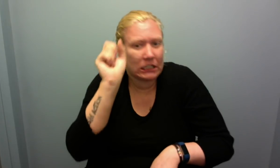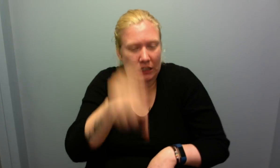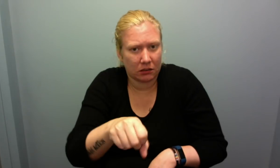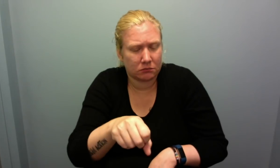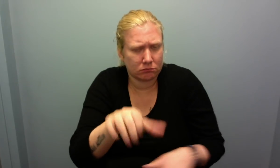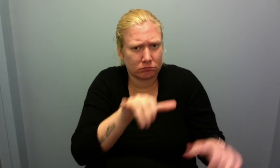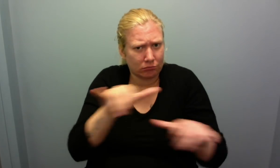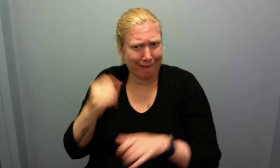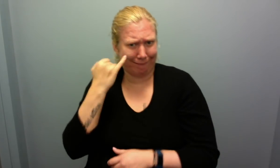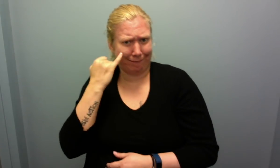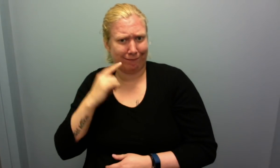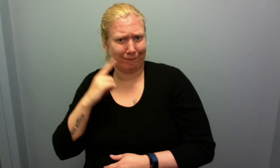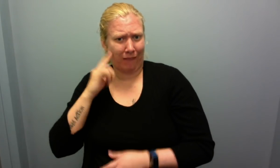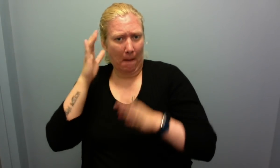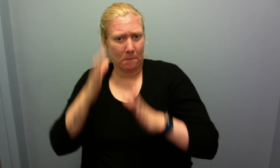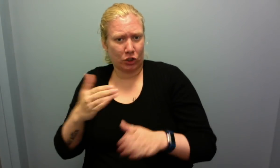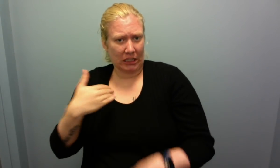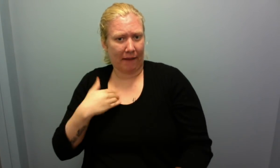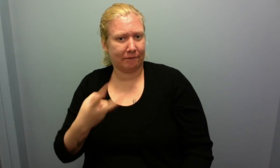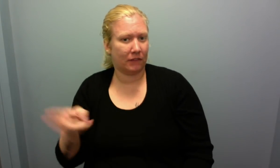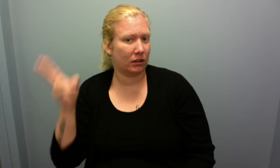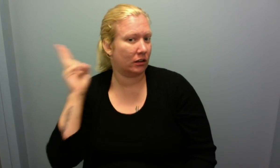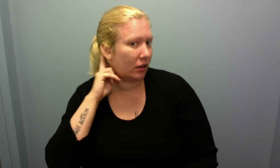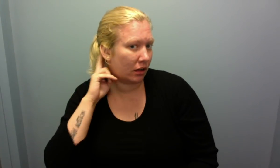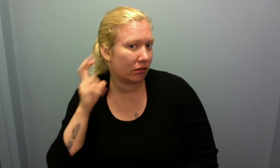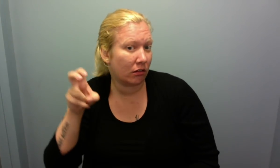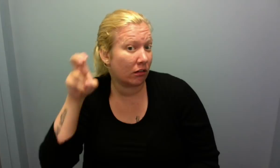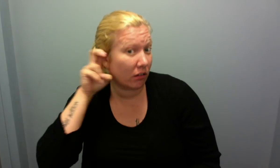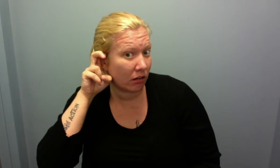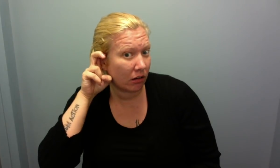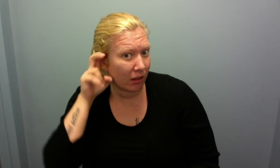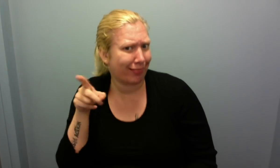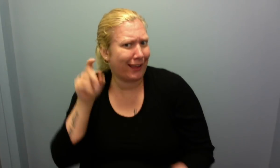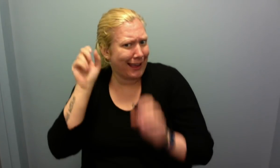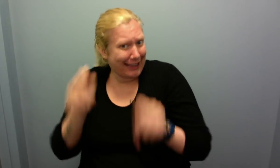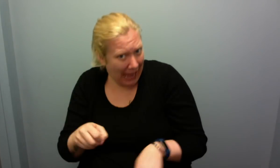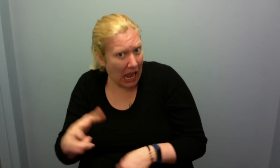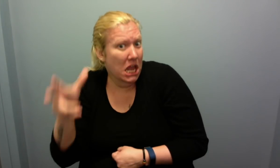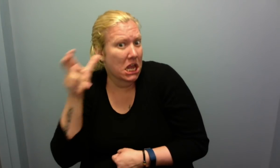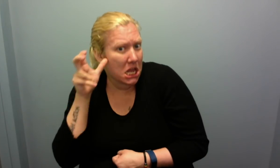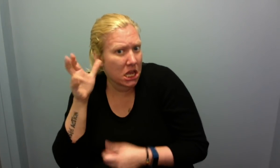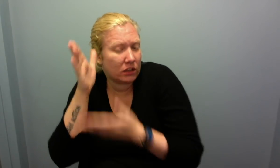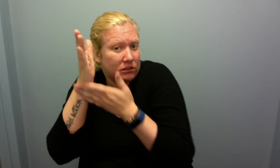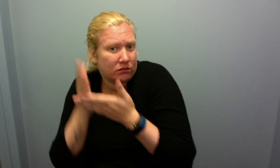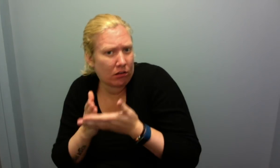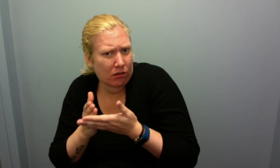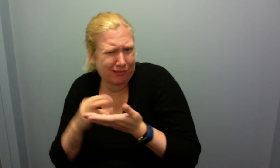hear, yes, in the same way that a deaf person who has a cochlear implant or a hearing aid, they